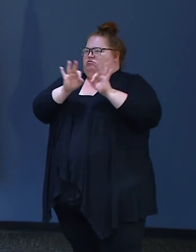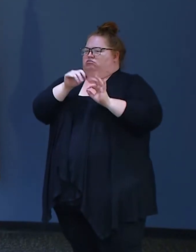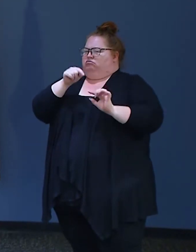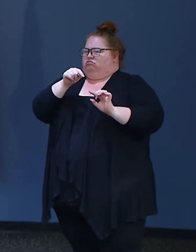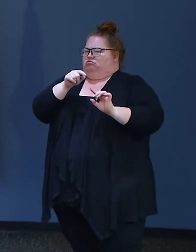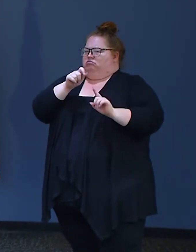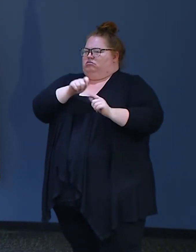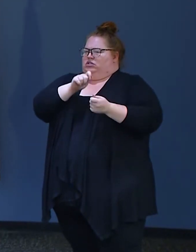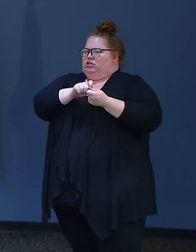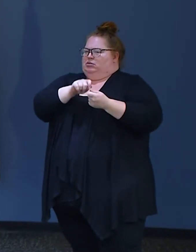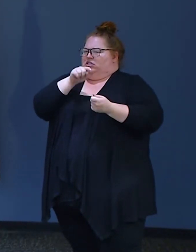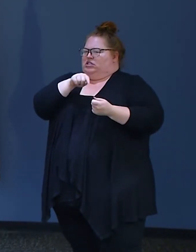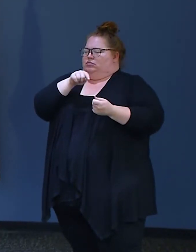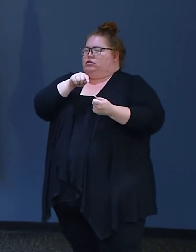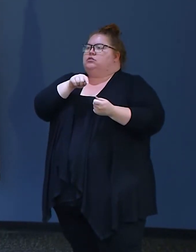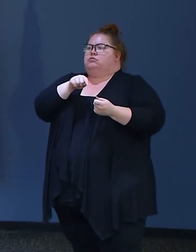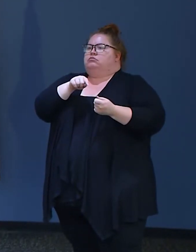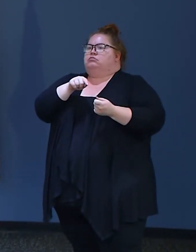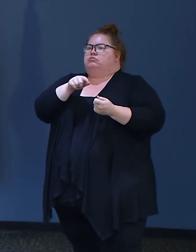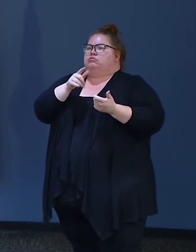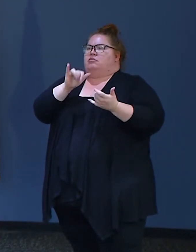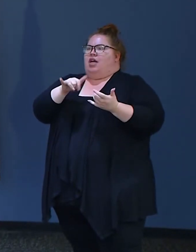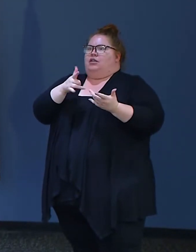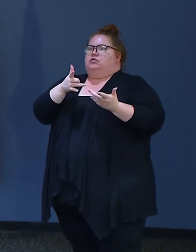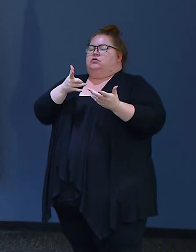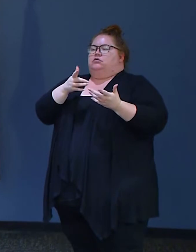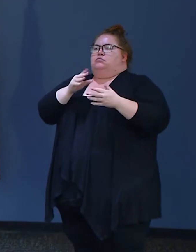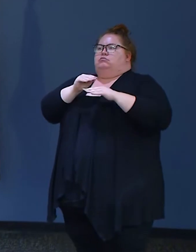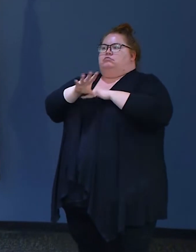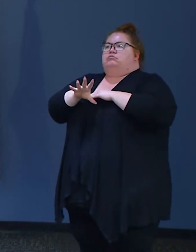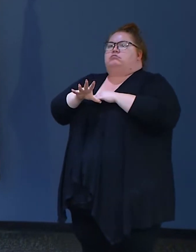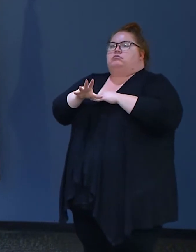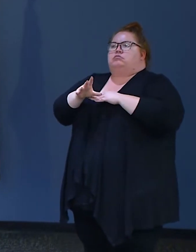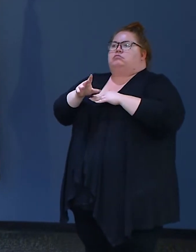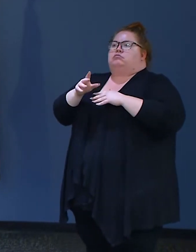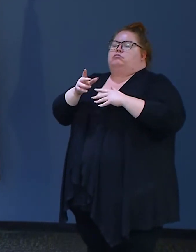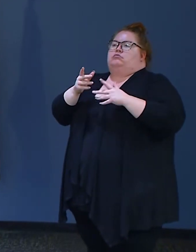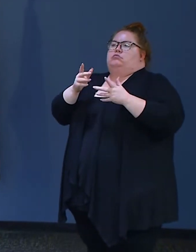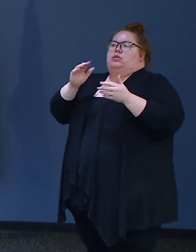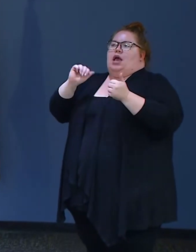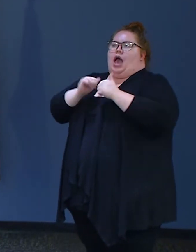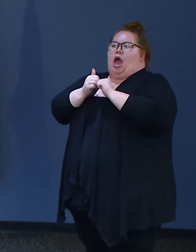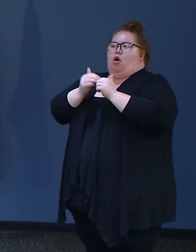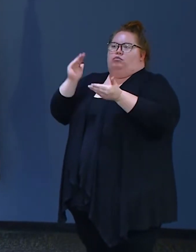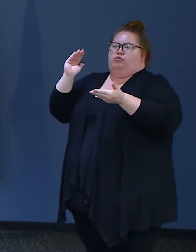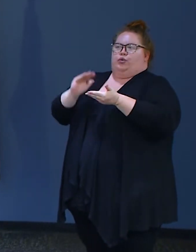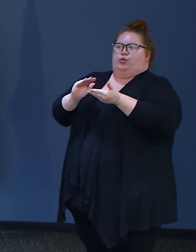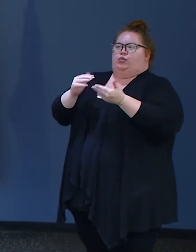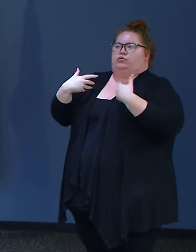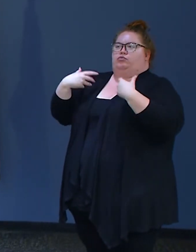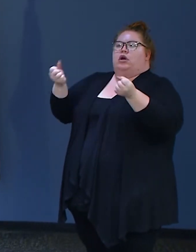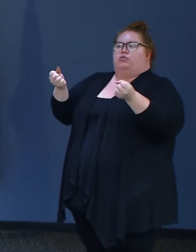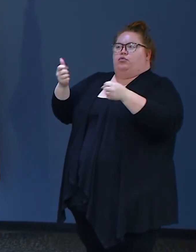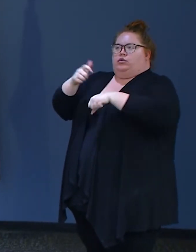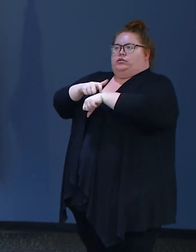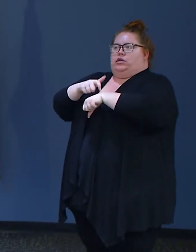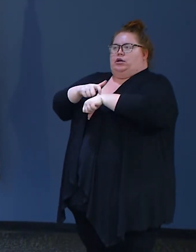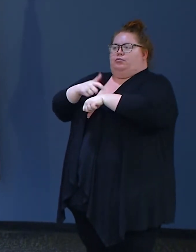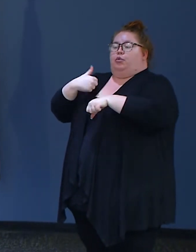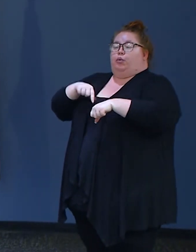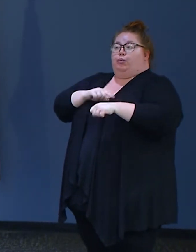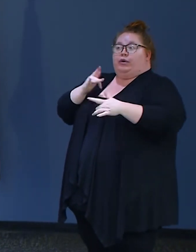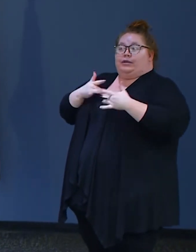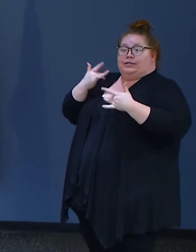drug is effective at reducing recovery time. However, we are excited, but we are